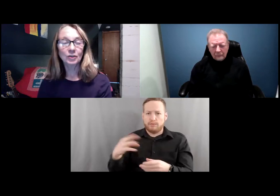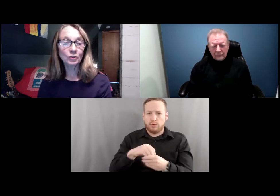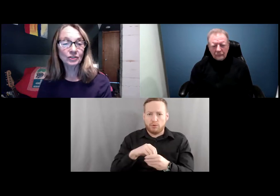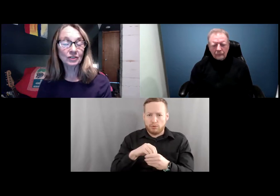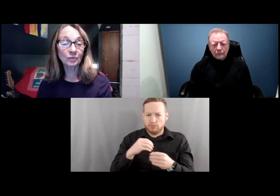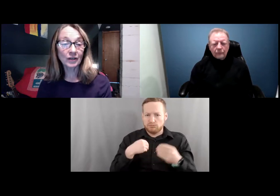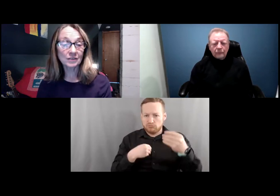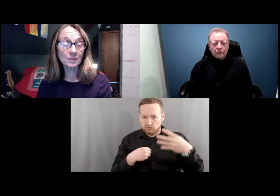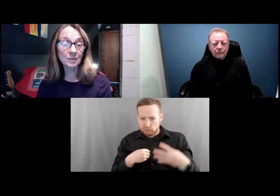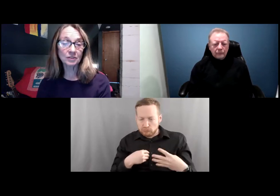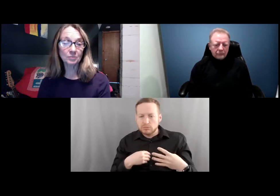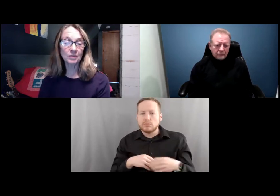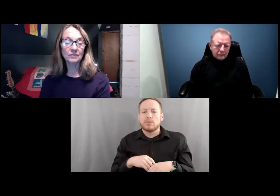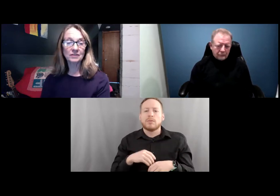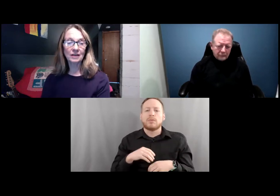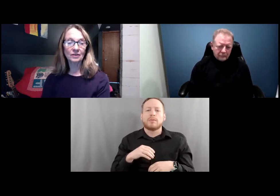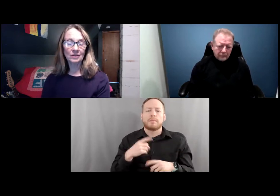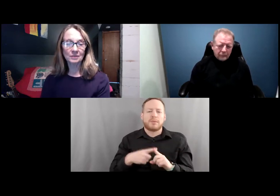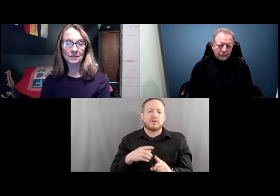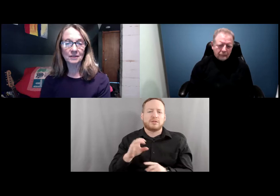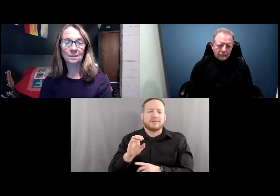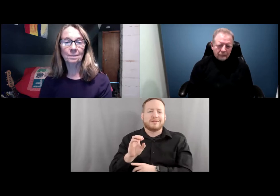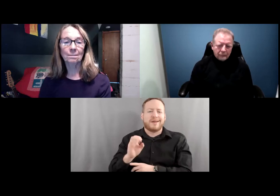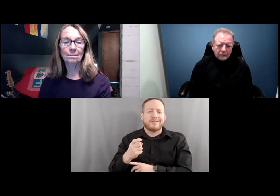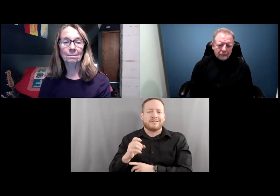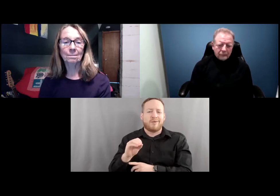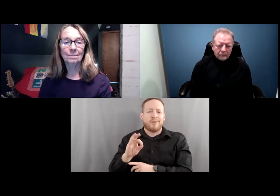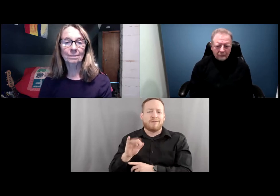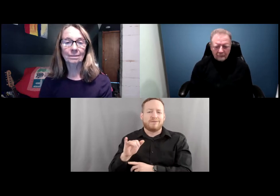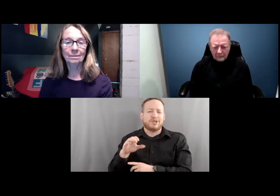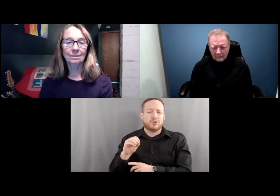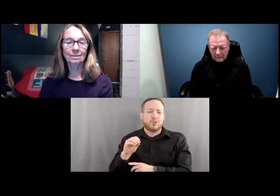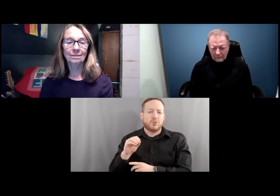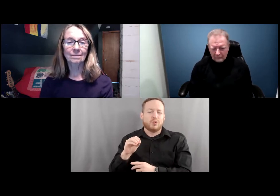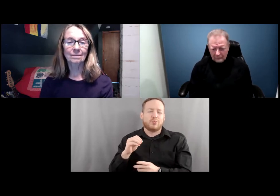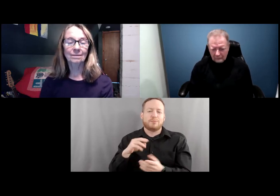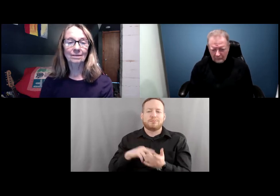and who should comprise the membership of this ad hoc committee.